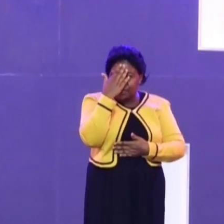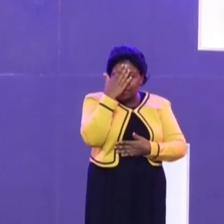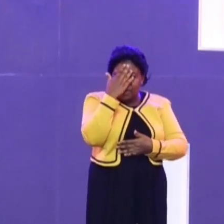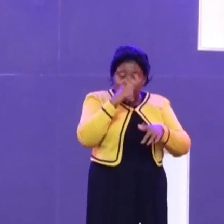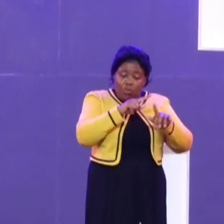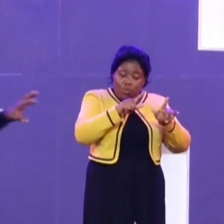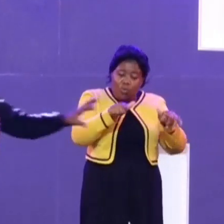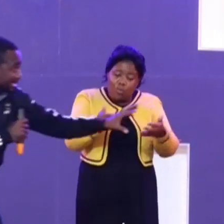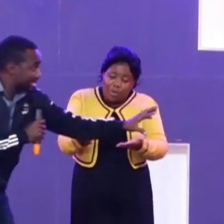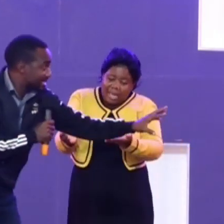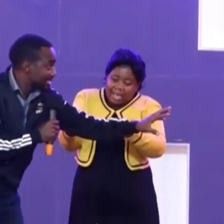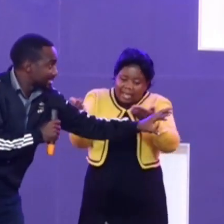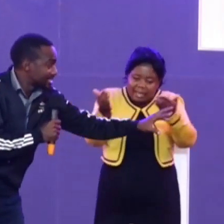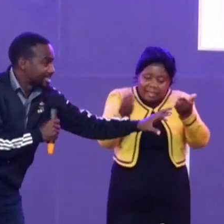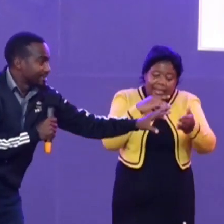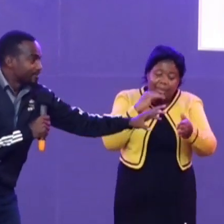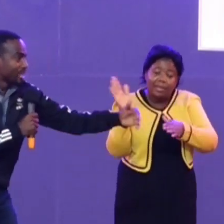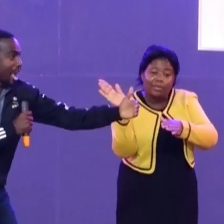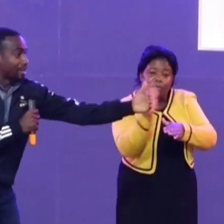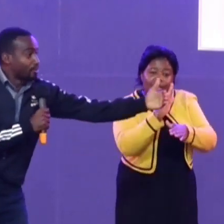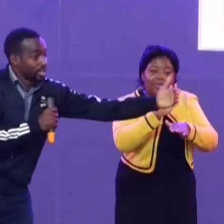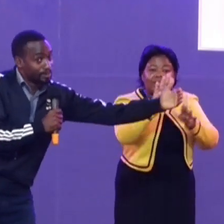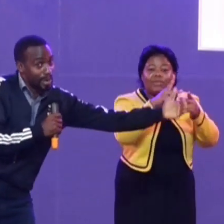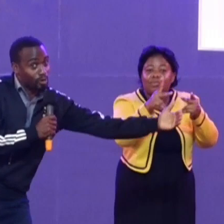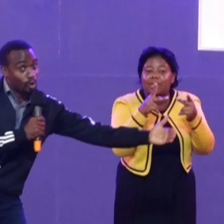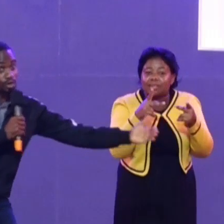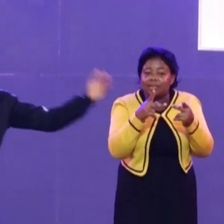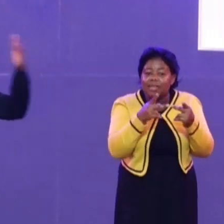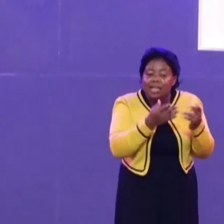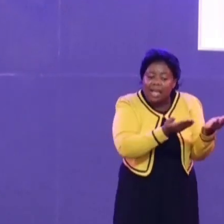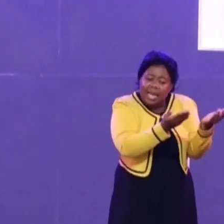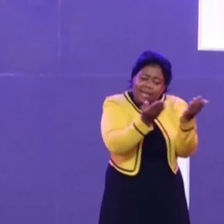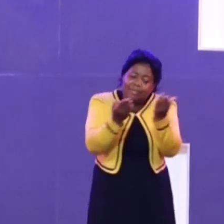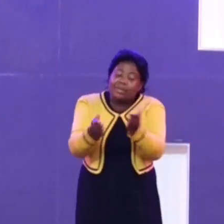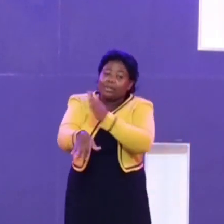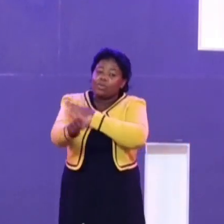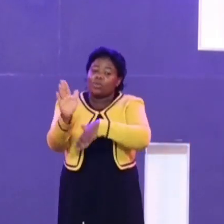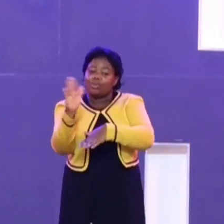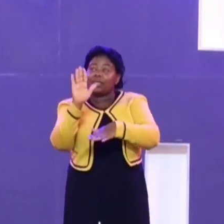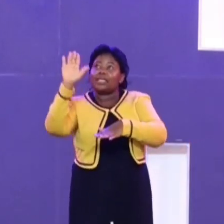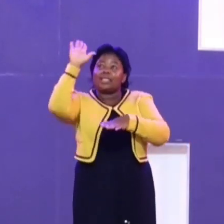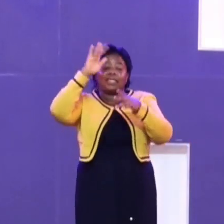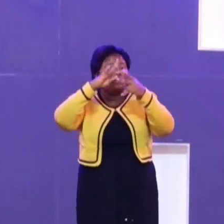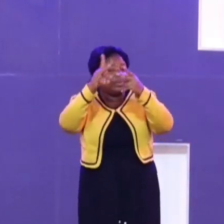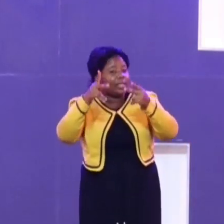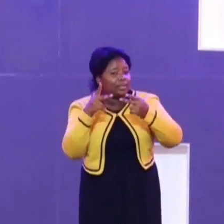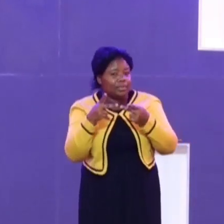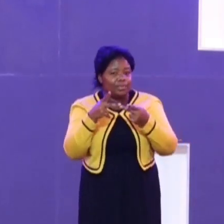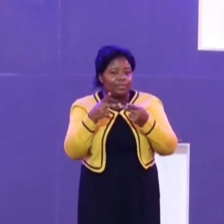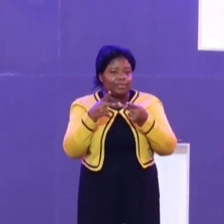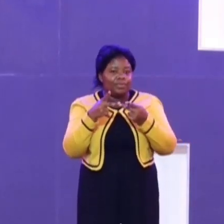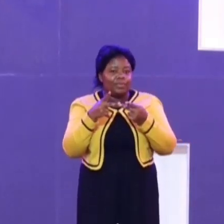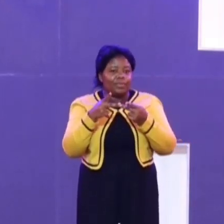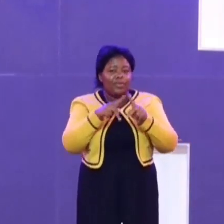man back to his place. Tuzayo omuntu mu chifochi. And bringing back God to his place. Atenga tukomyawo katonda naye mu chifochi. Tulife